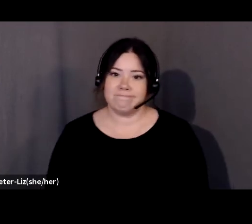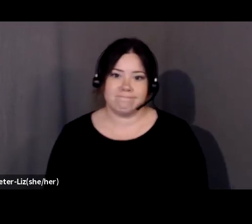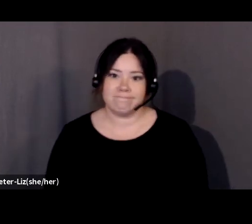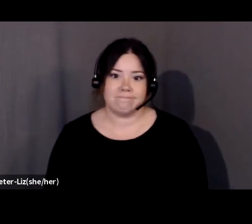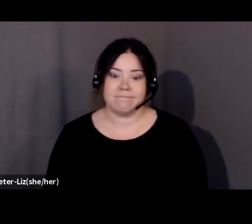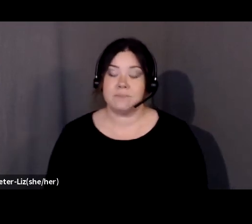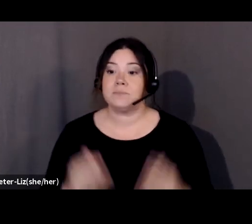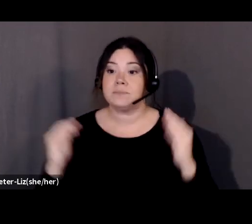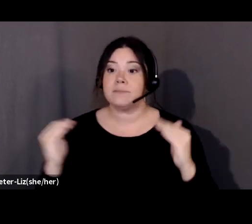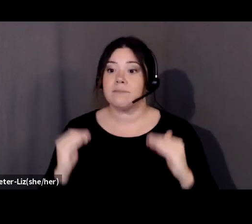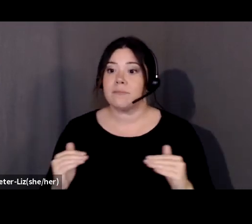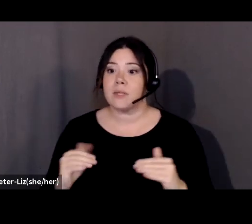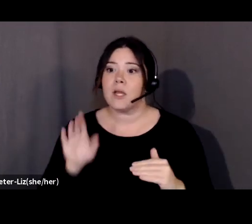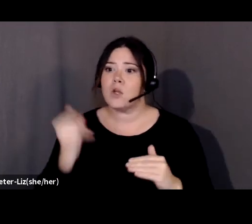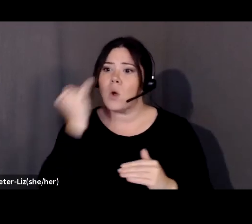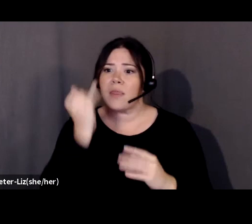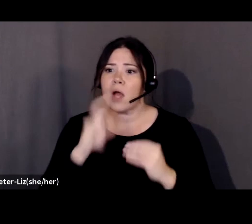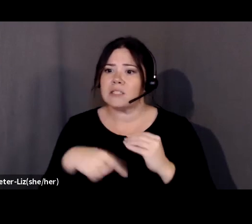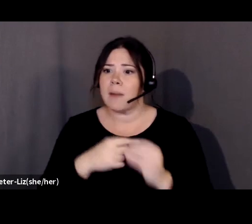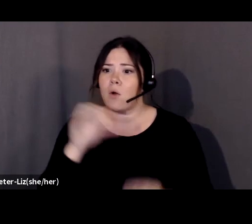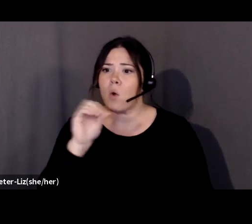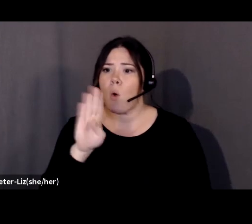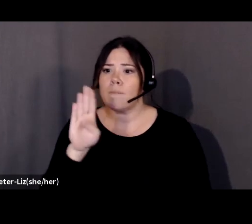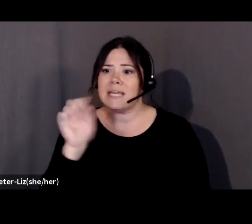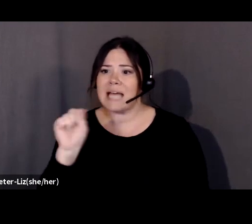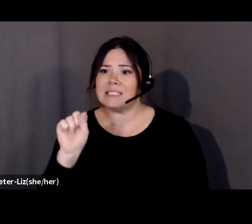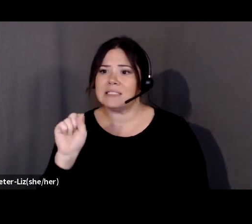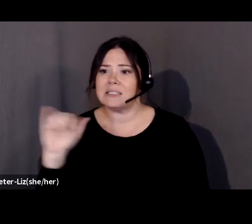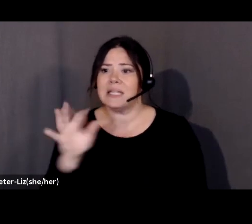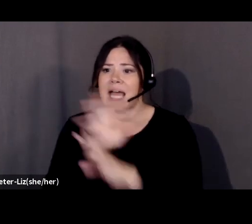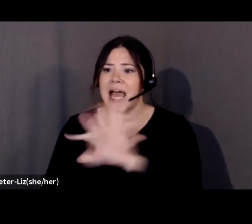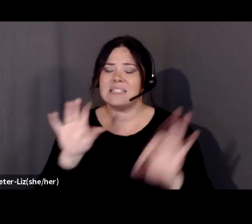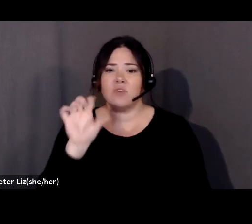Next is, what are your thoughts on OBS as free software?